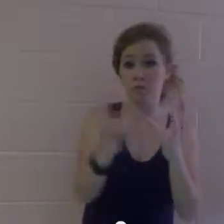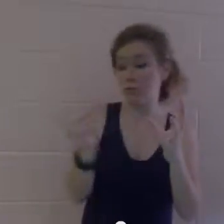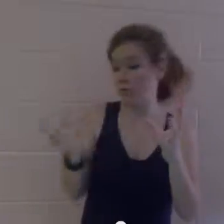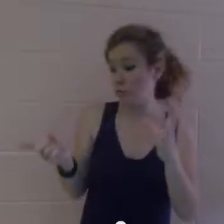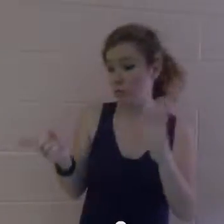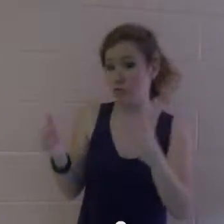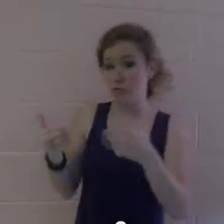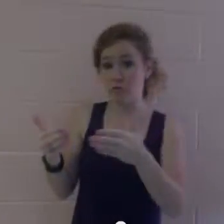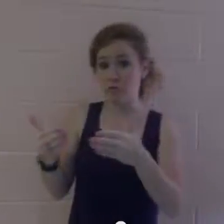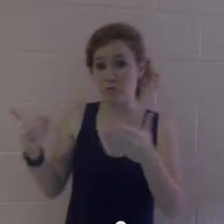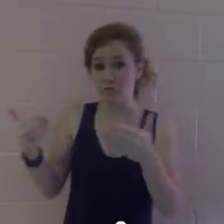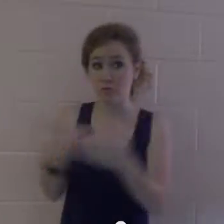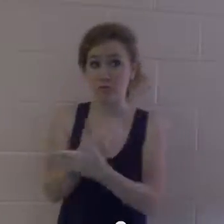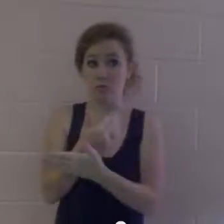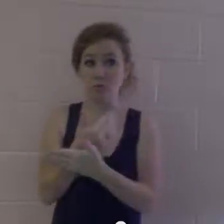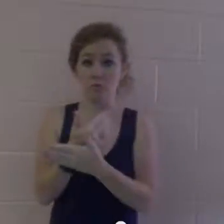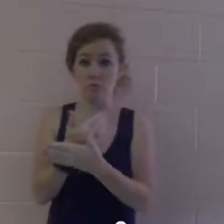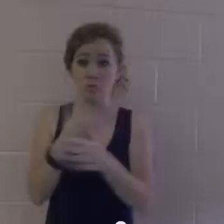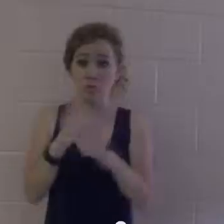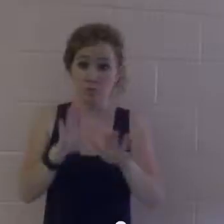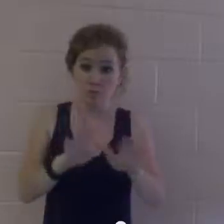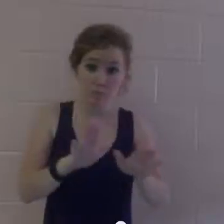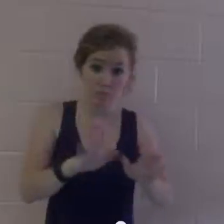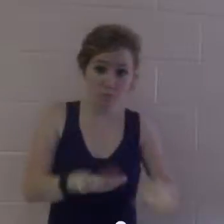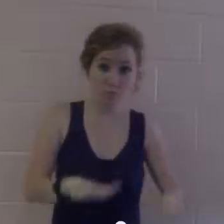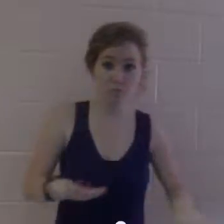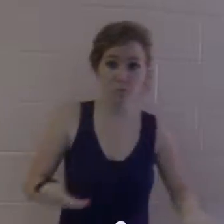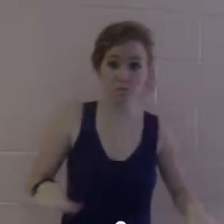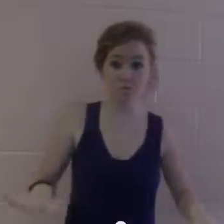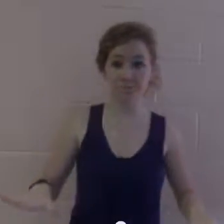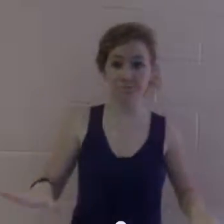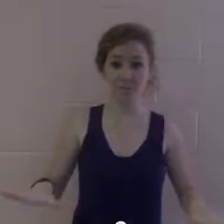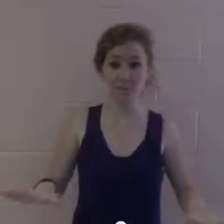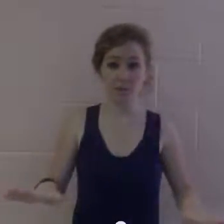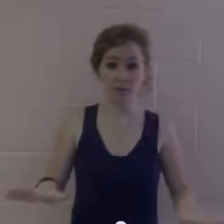Another mother is introducing her children to the new world around them.